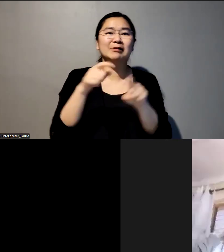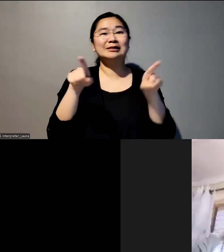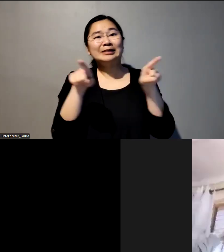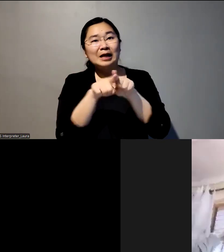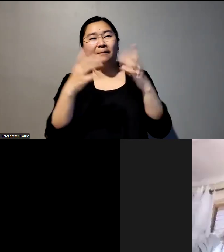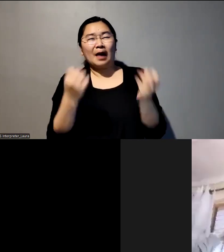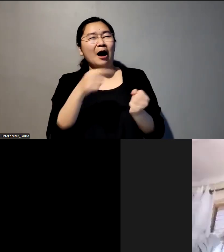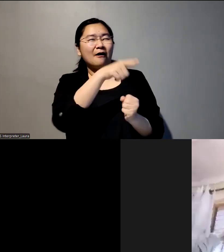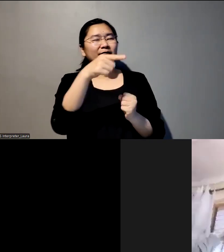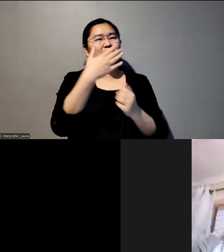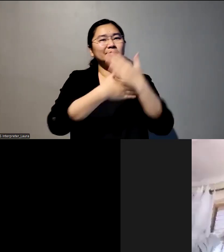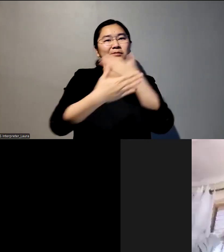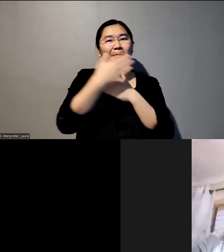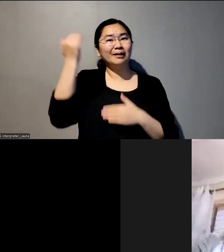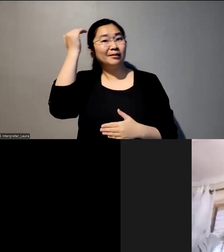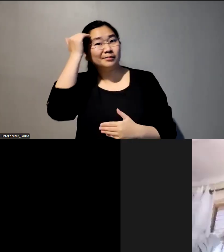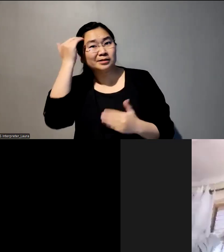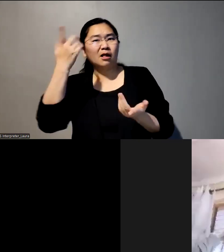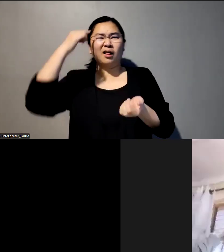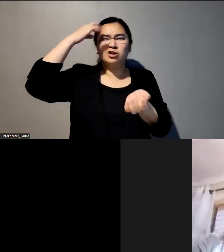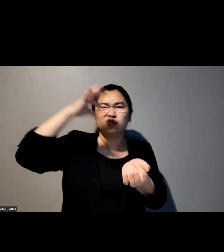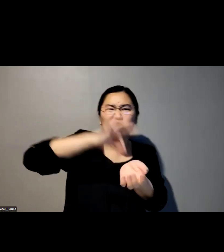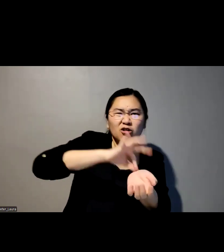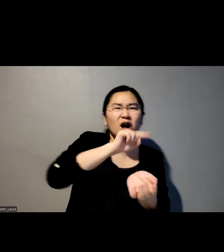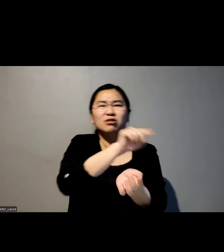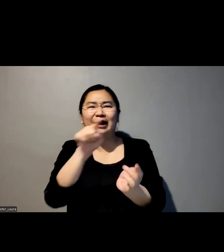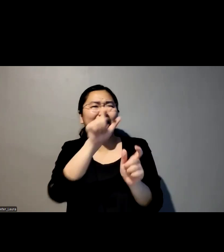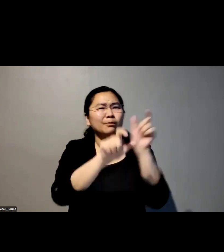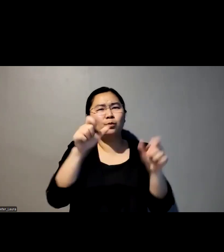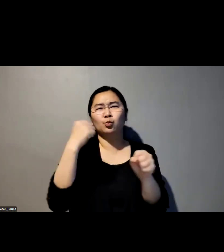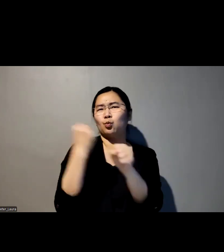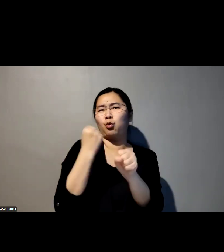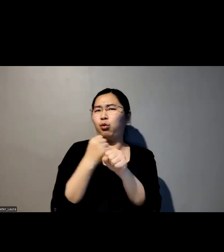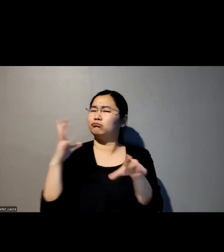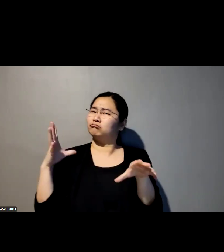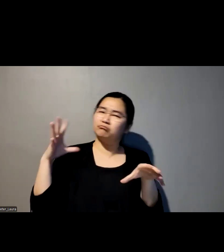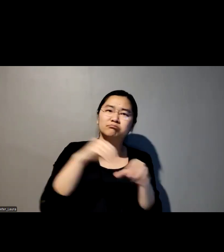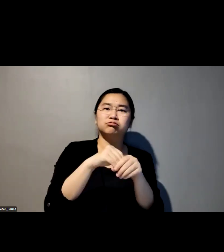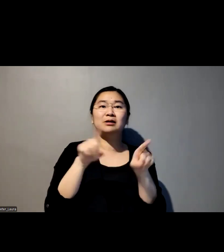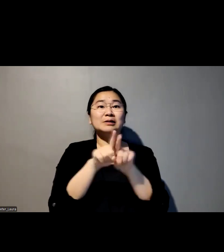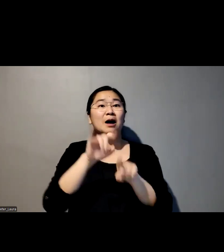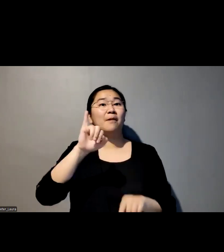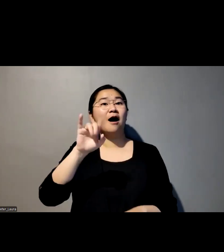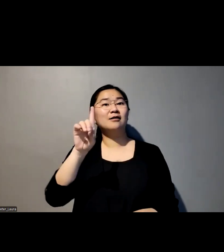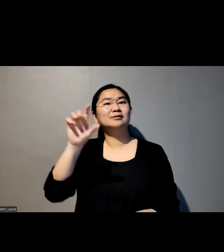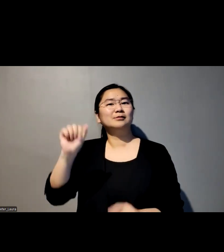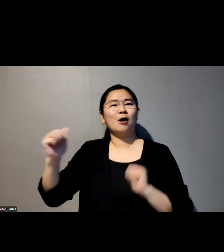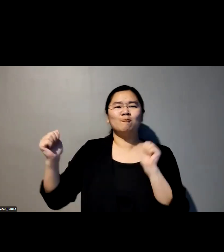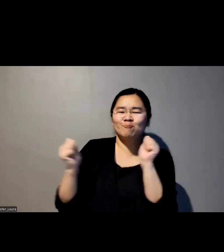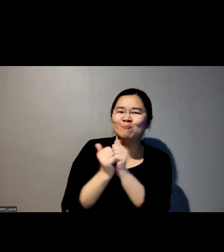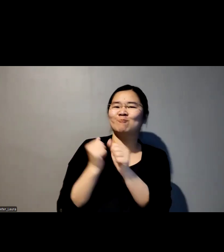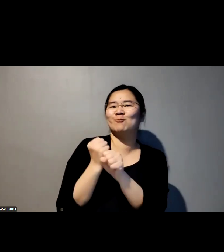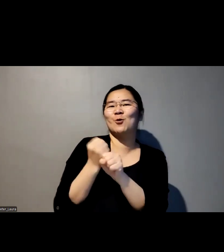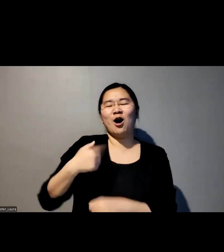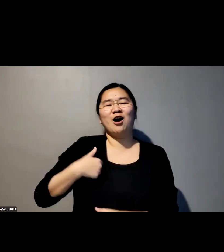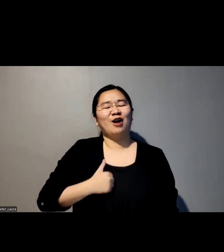So with that, I'm going to hand over to Samuel. Samuel will be taking you through a few issues around